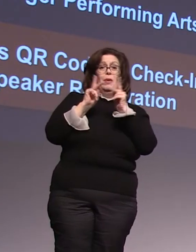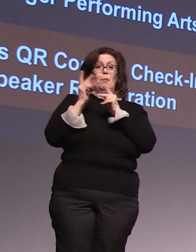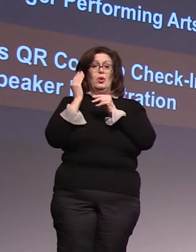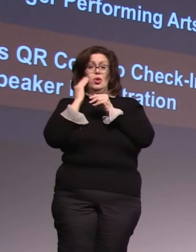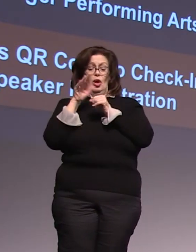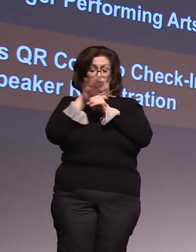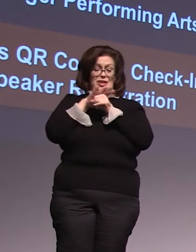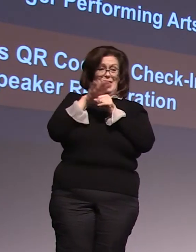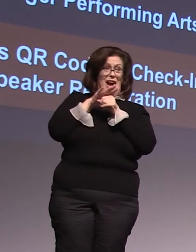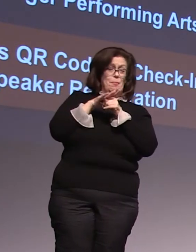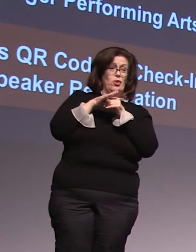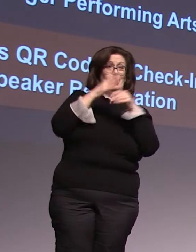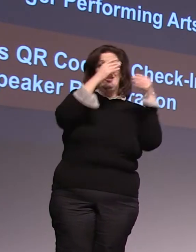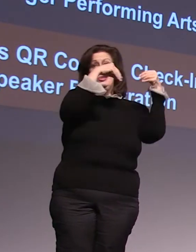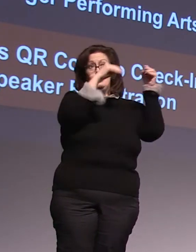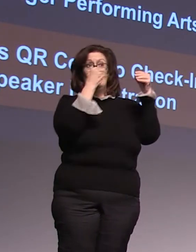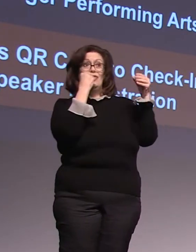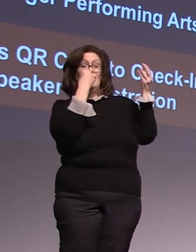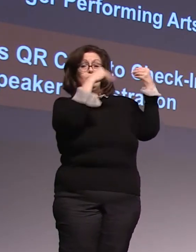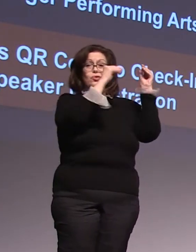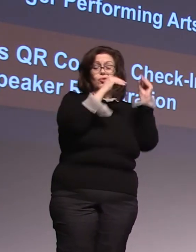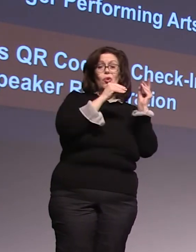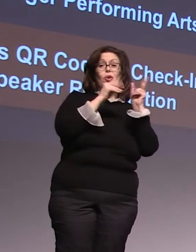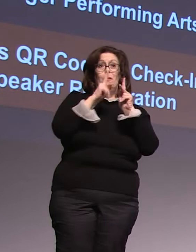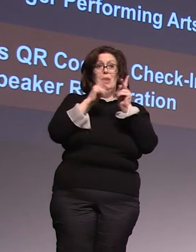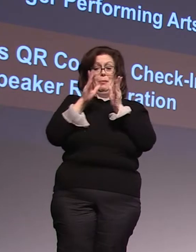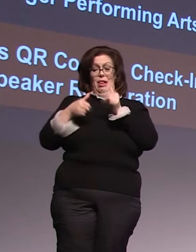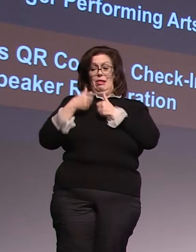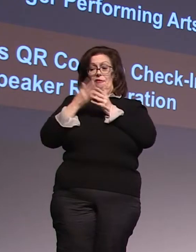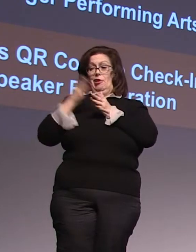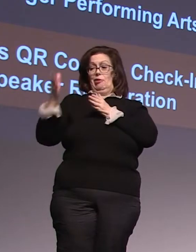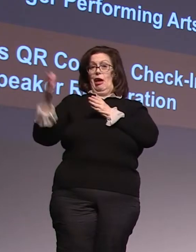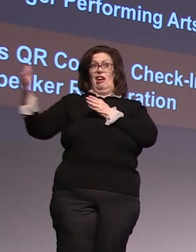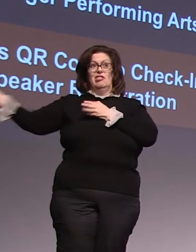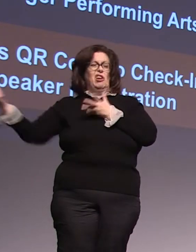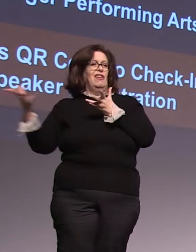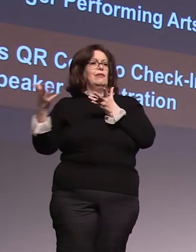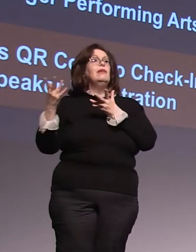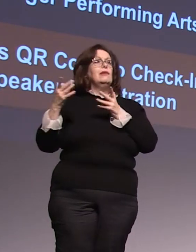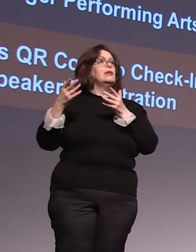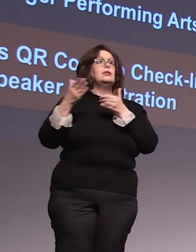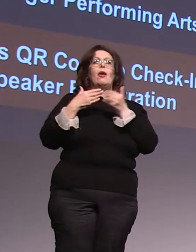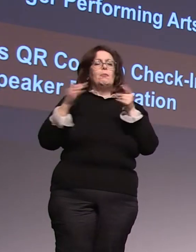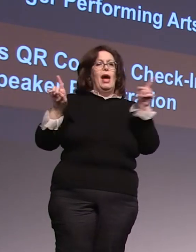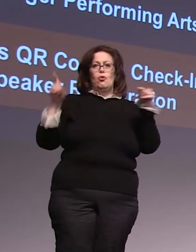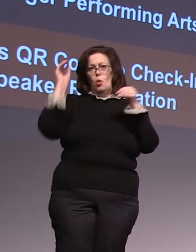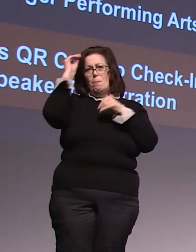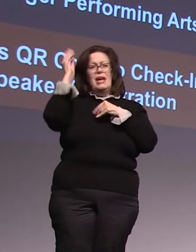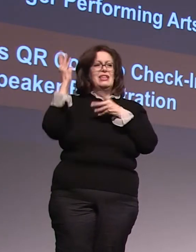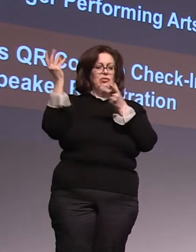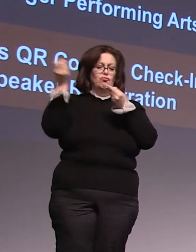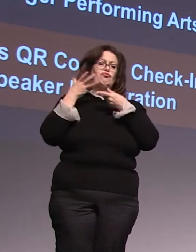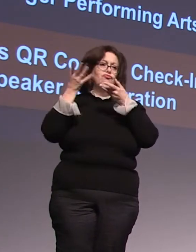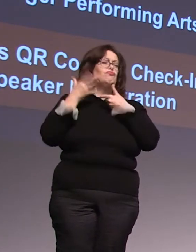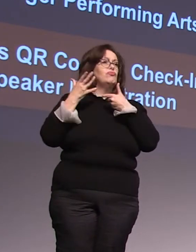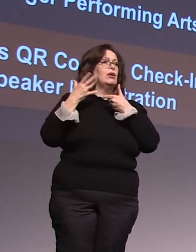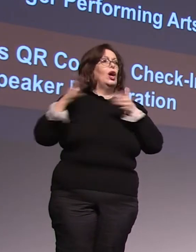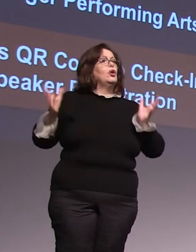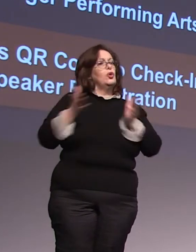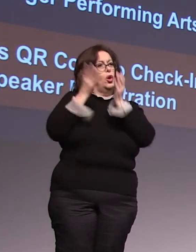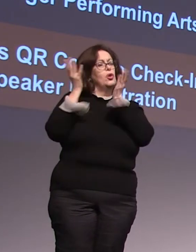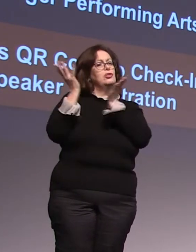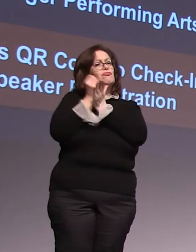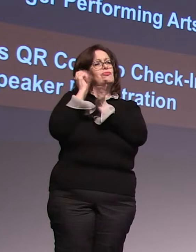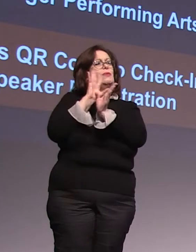neighborhood grocery mart, whatever that is, it matters. This matters deeply for our state and our future. So I encourage you to think